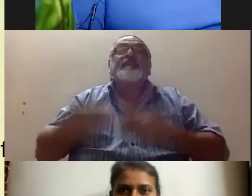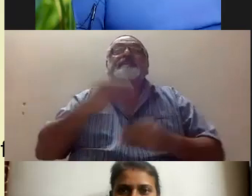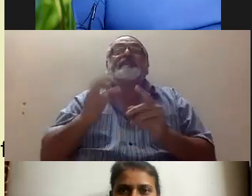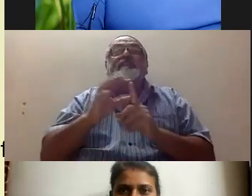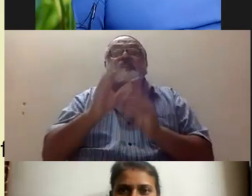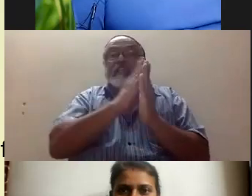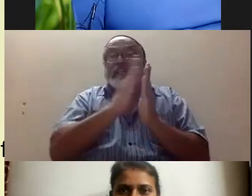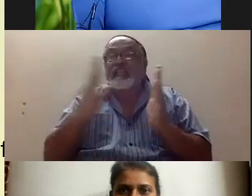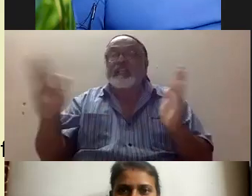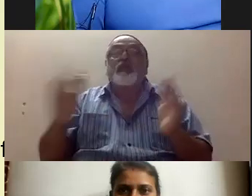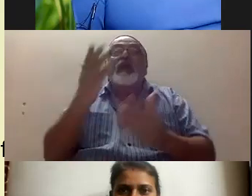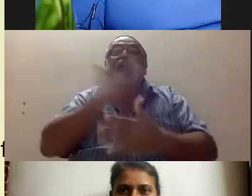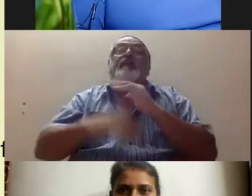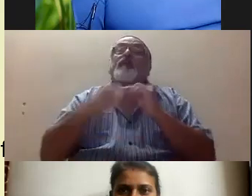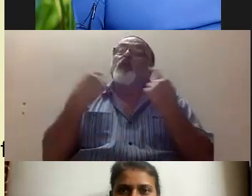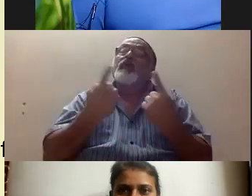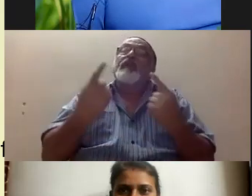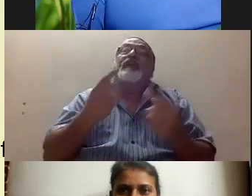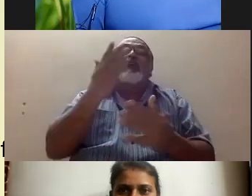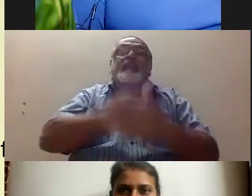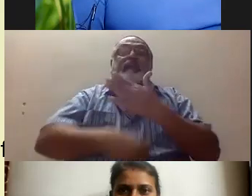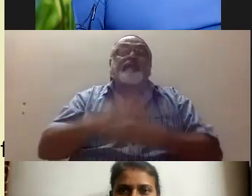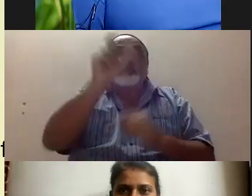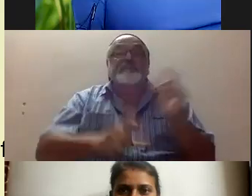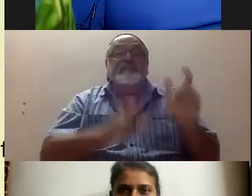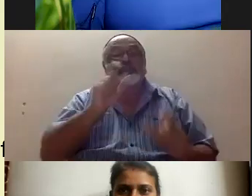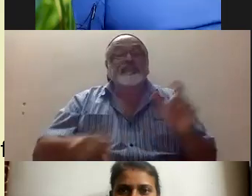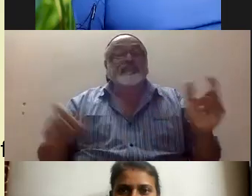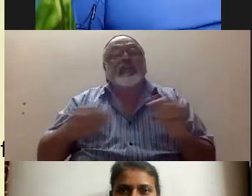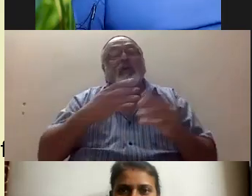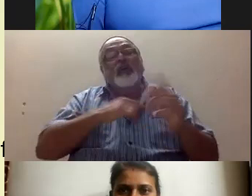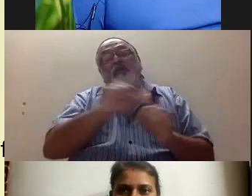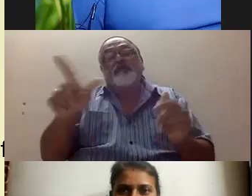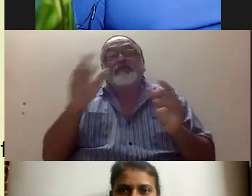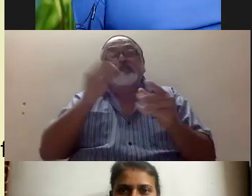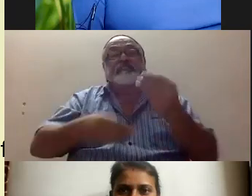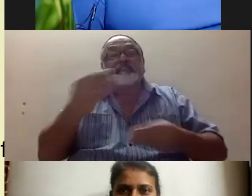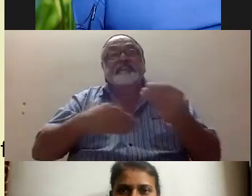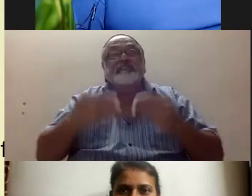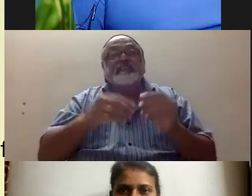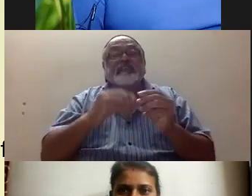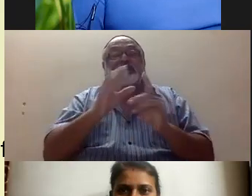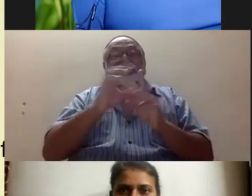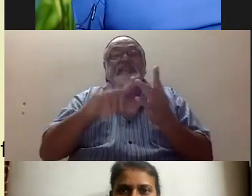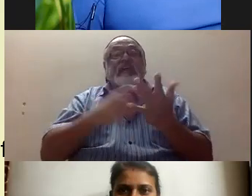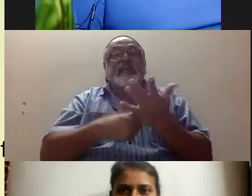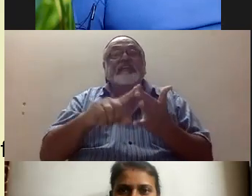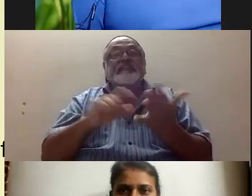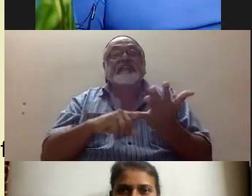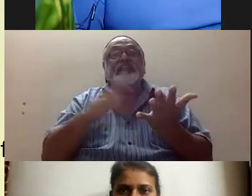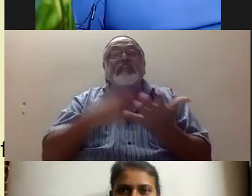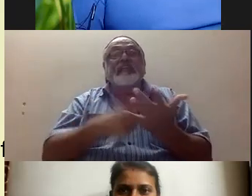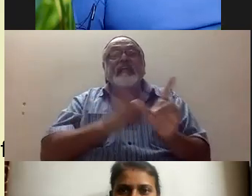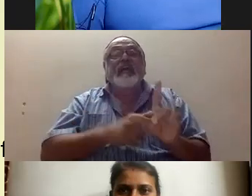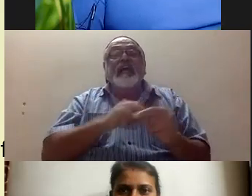ever business directory which we created, where each of the businesses ka kitna machines hain,